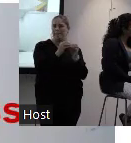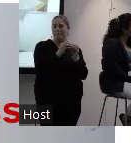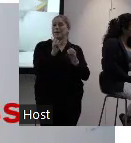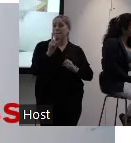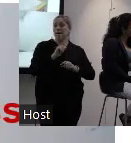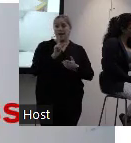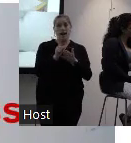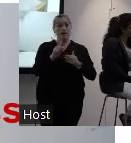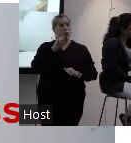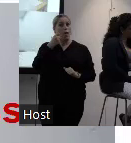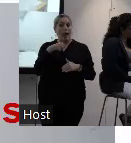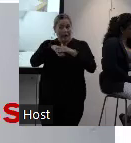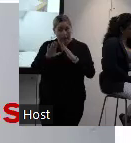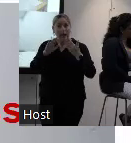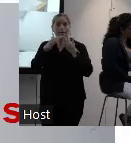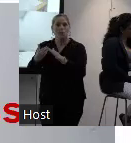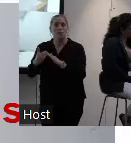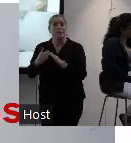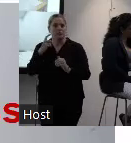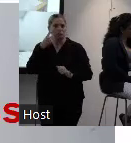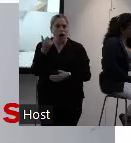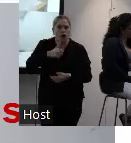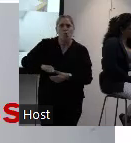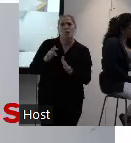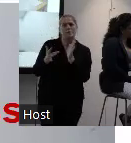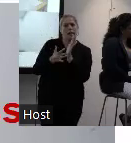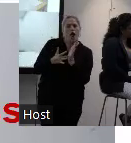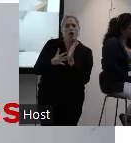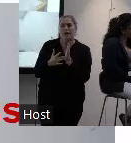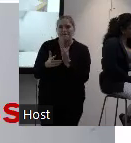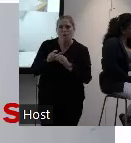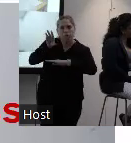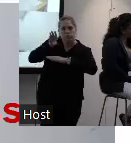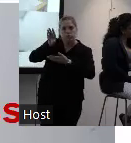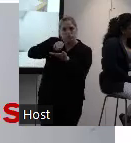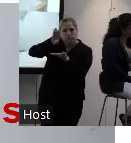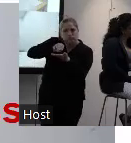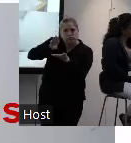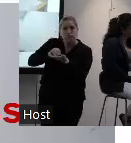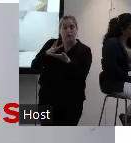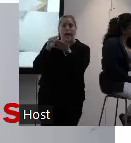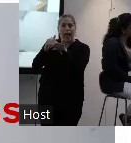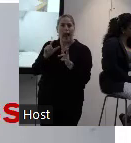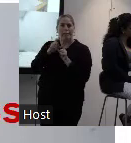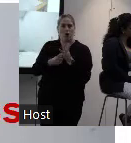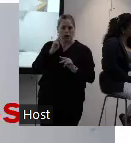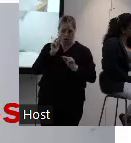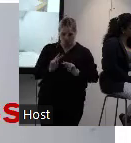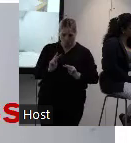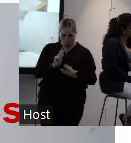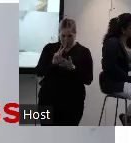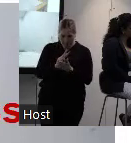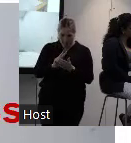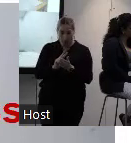to identify potential delays or potential flags for a developmental concern more swiftly and ensure those children receive the